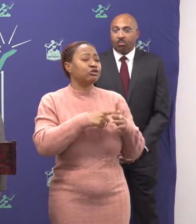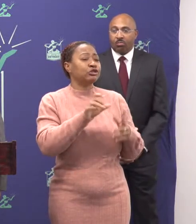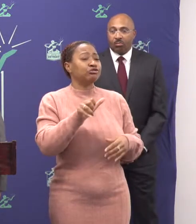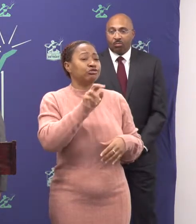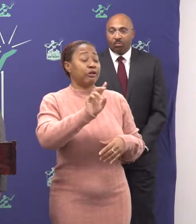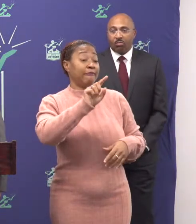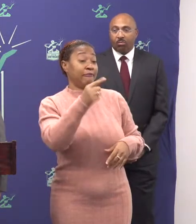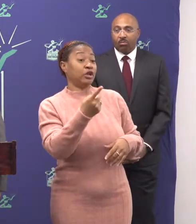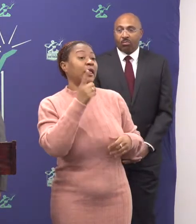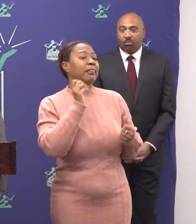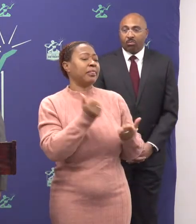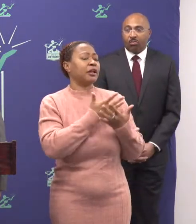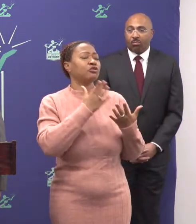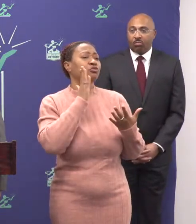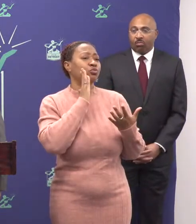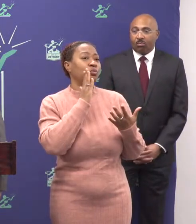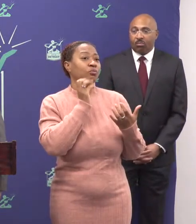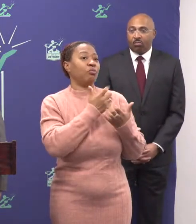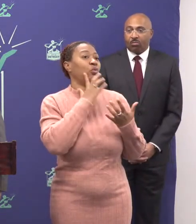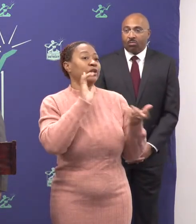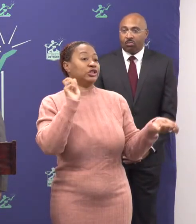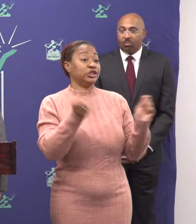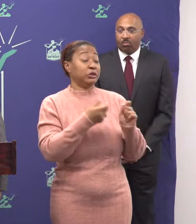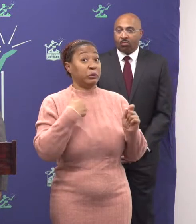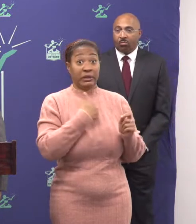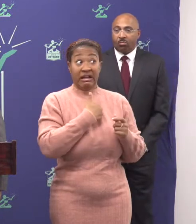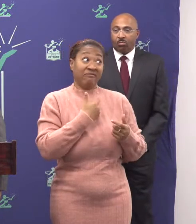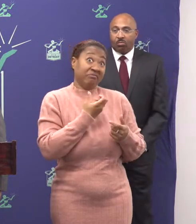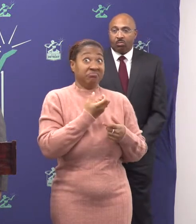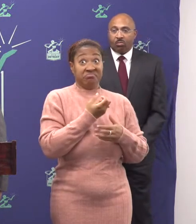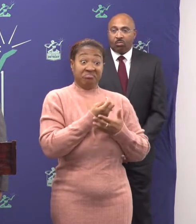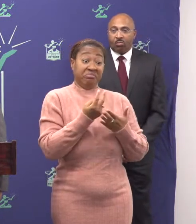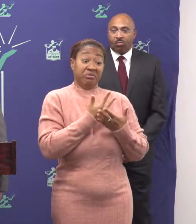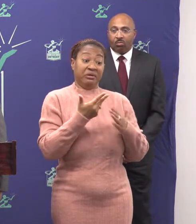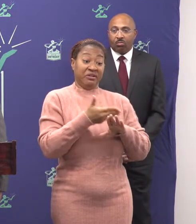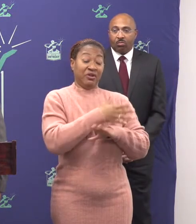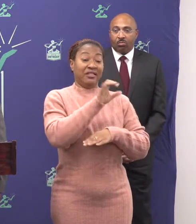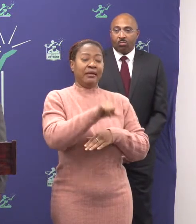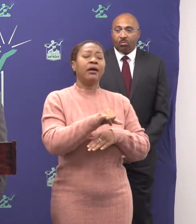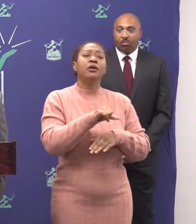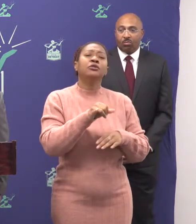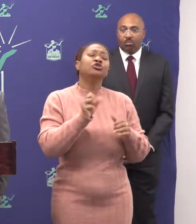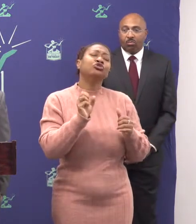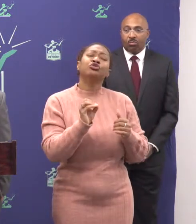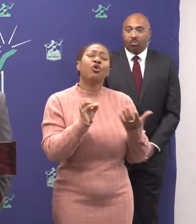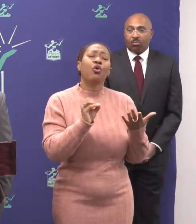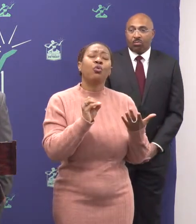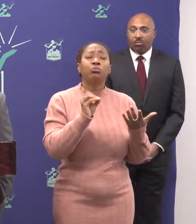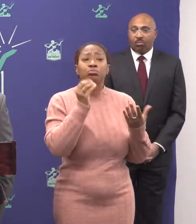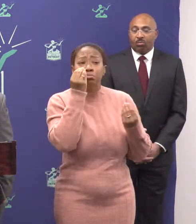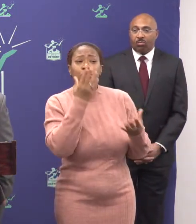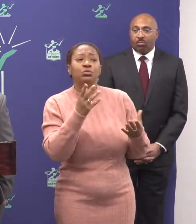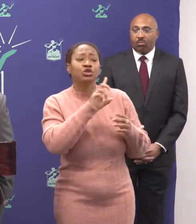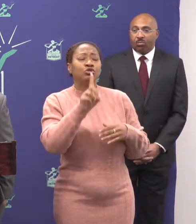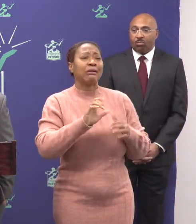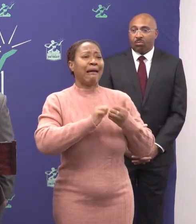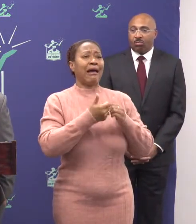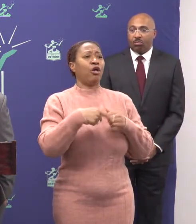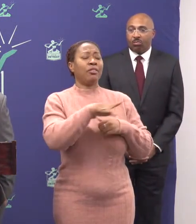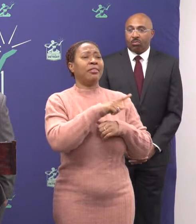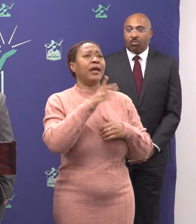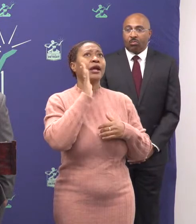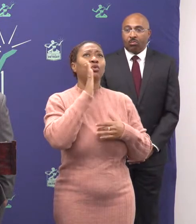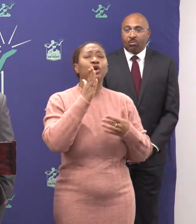January 1, things are going to change. We've got some time until then. What do you want to say to Detroiters about how services are going to,